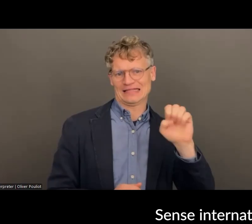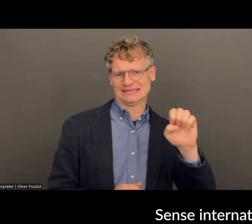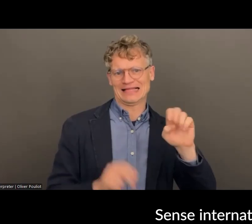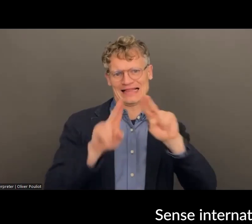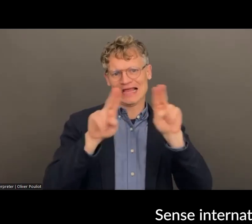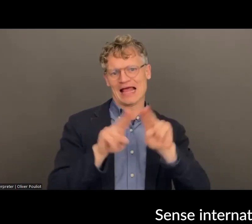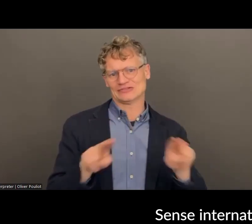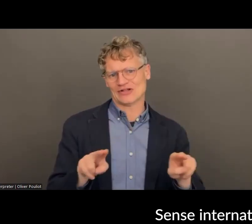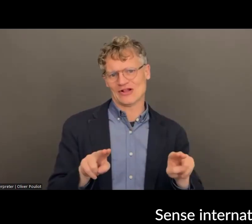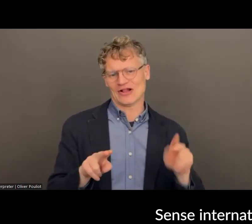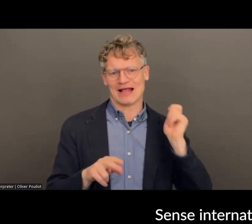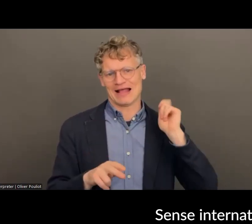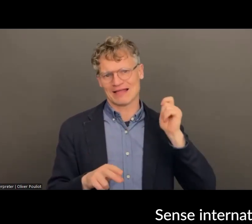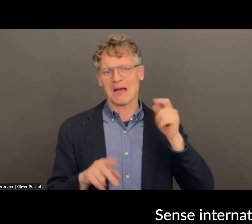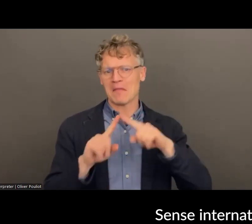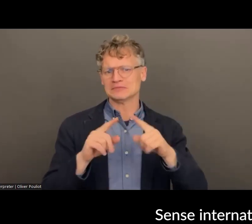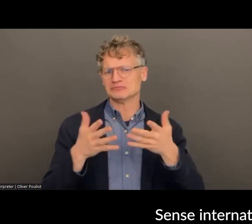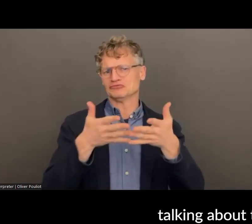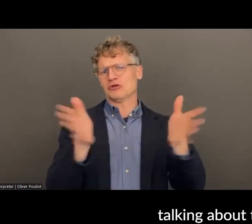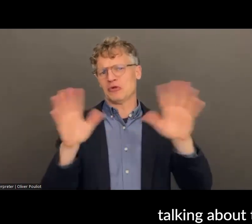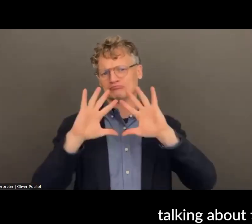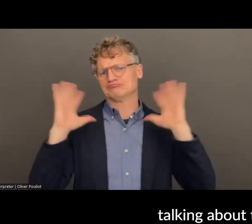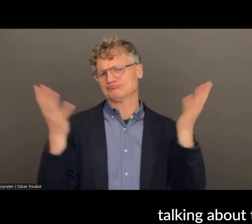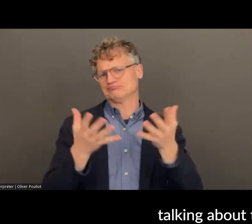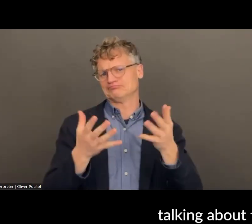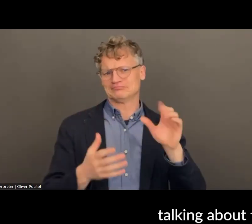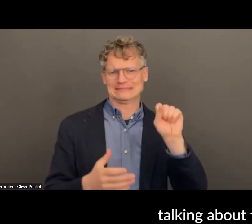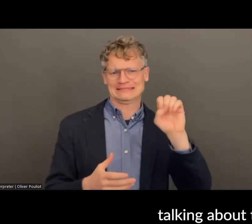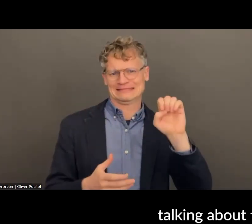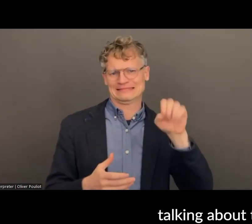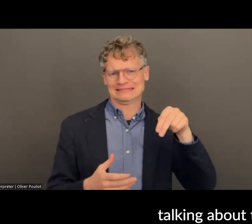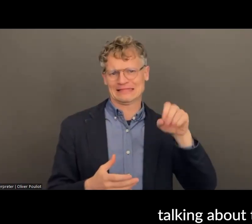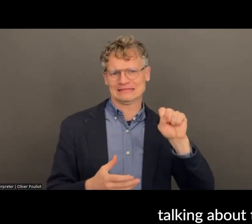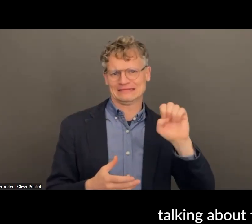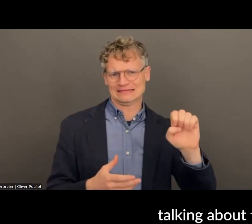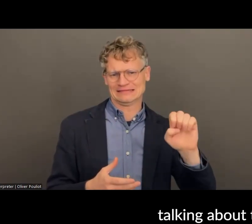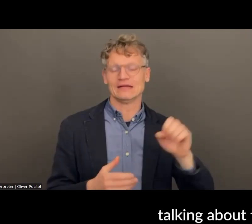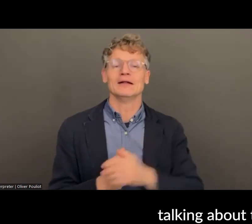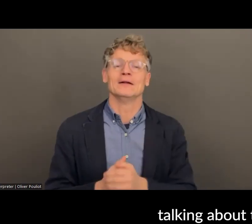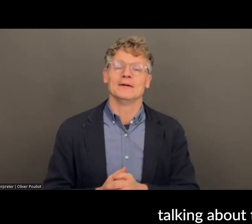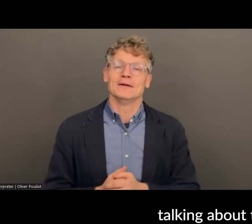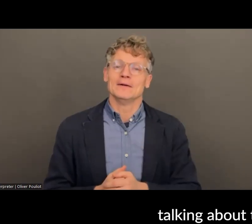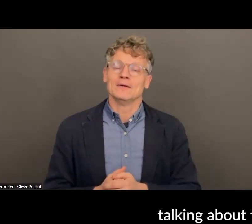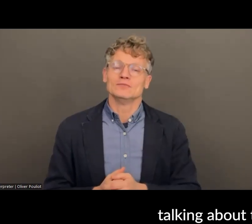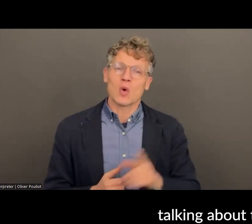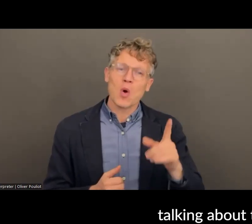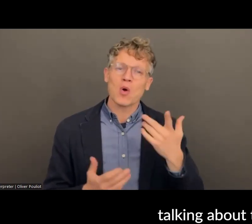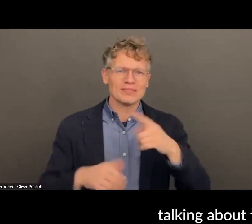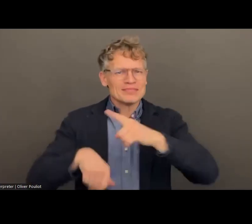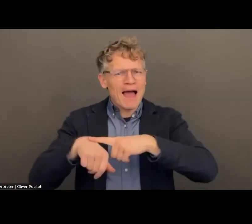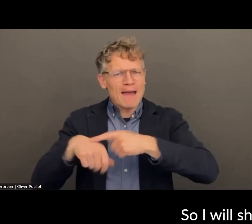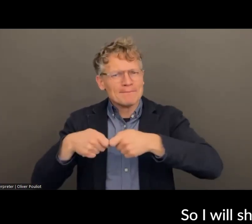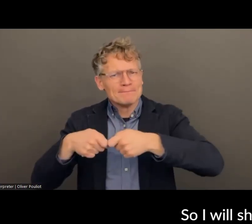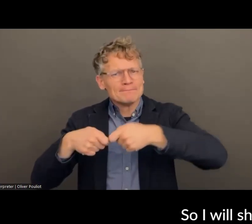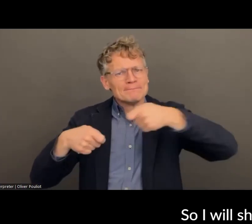whole. Coming down to talking about the additional time for practical skills